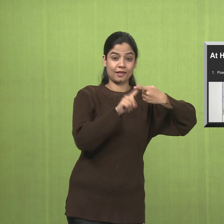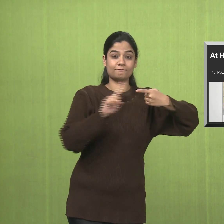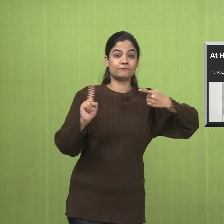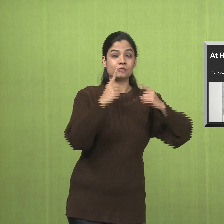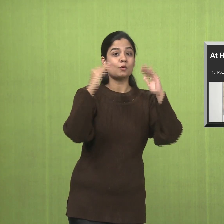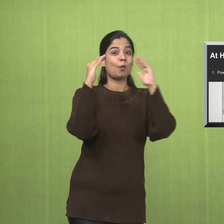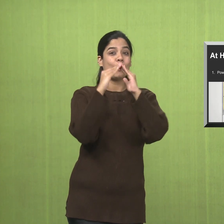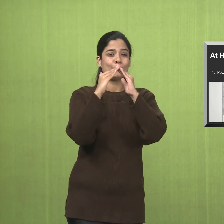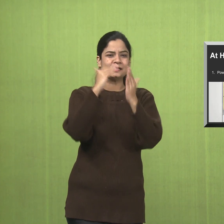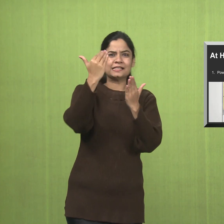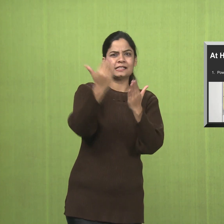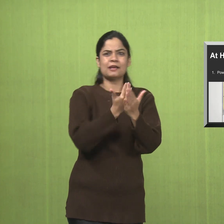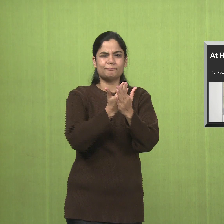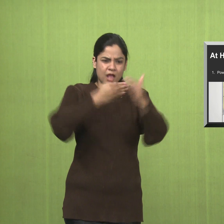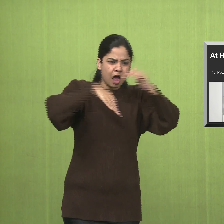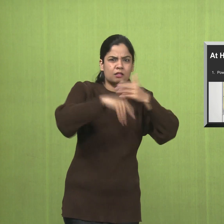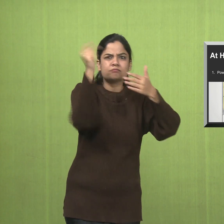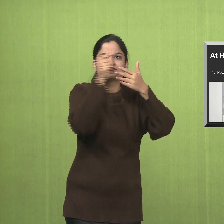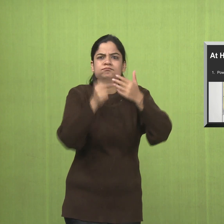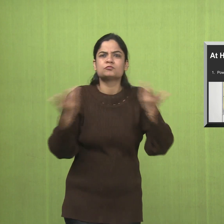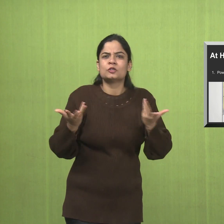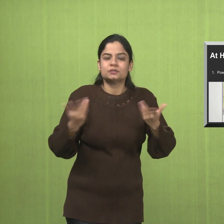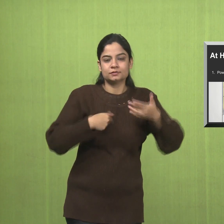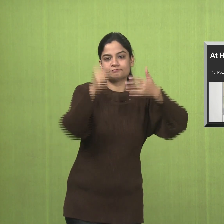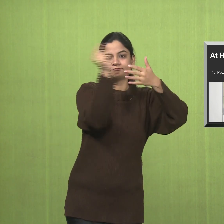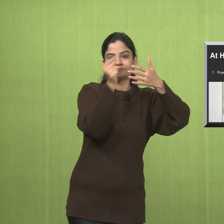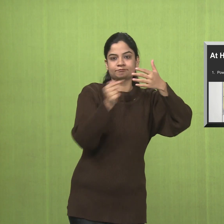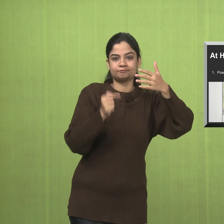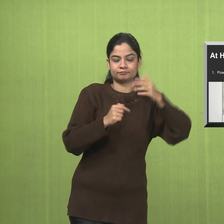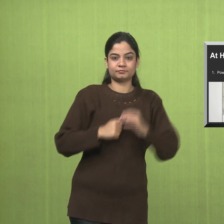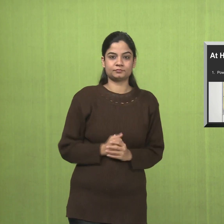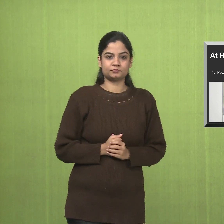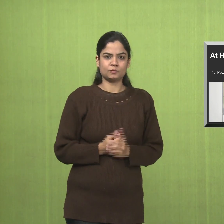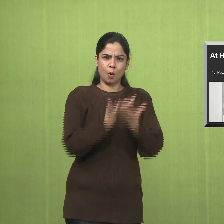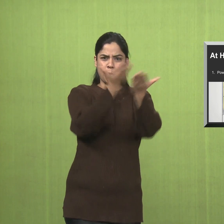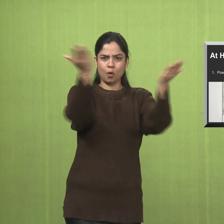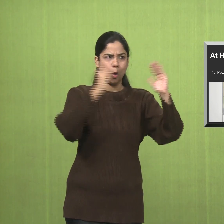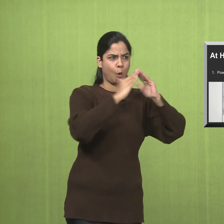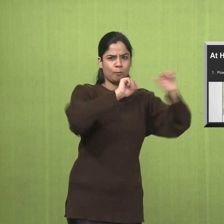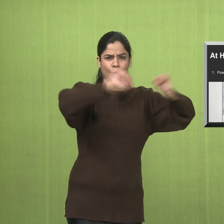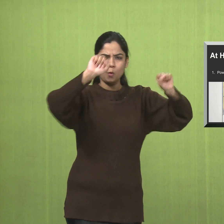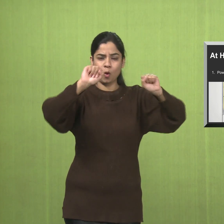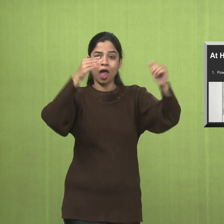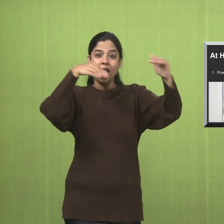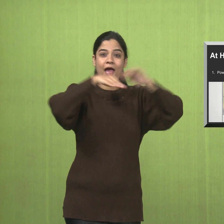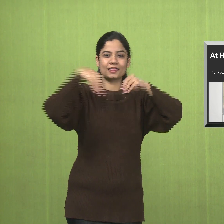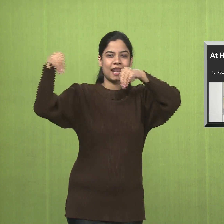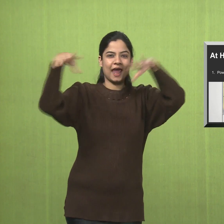Firstly, let's begin with at home. How do we save energy at home? Let me explain. Everyone at your houses, you